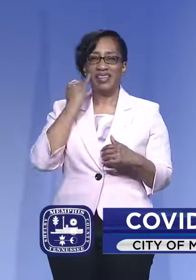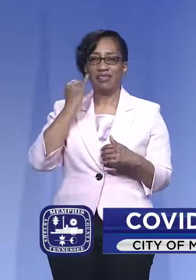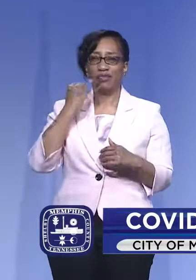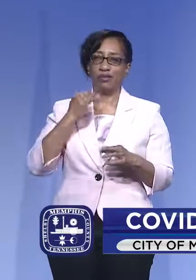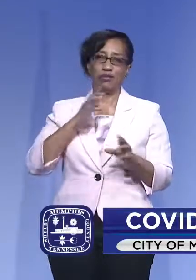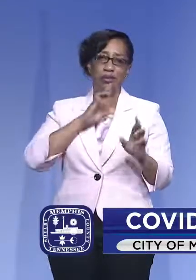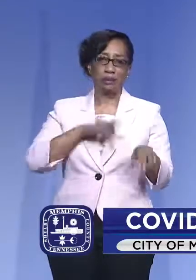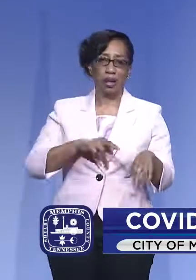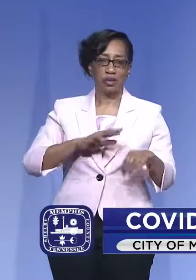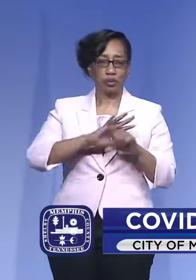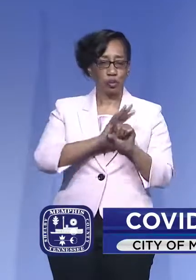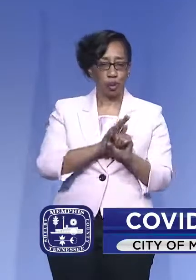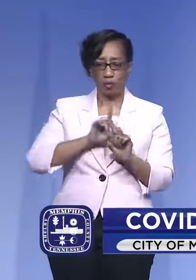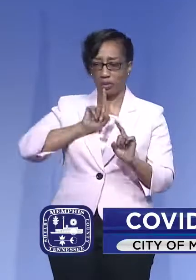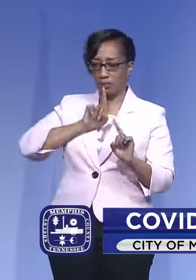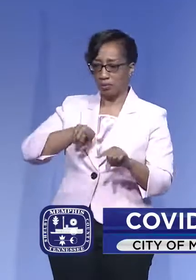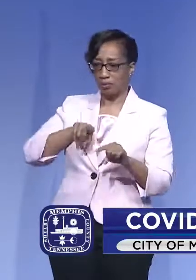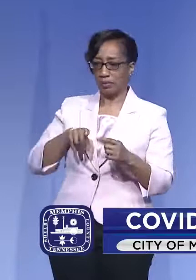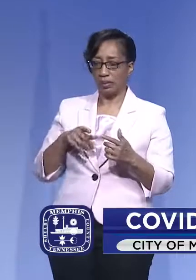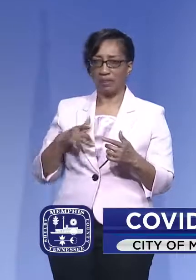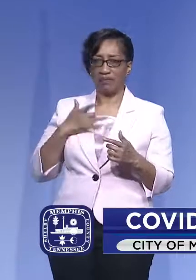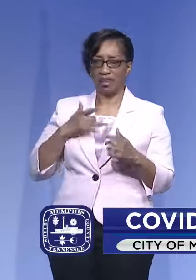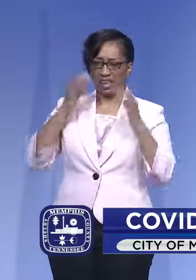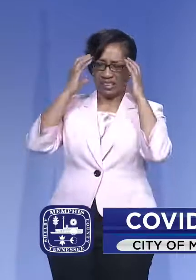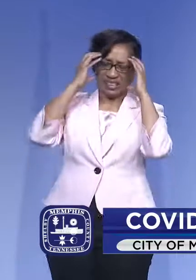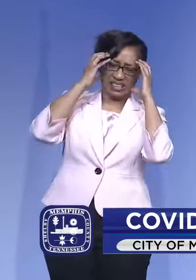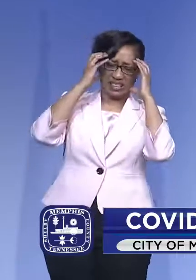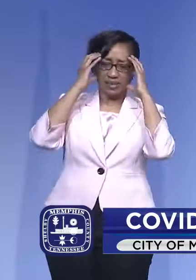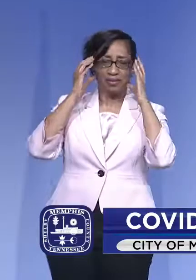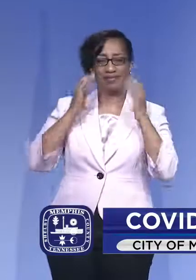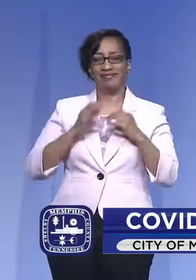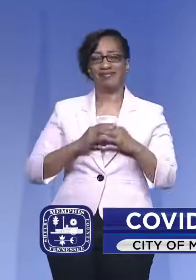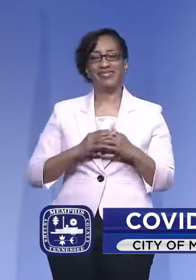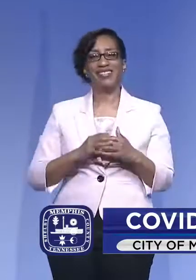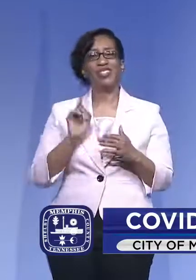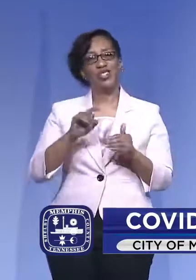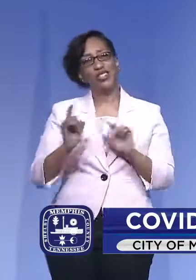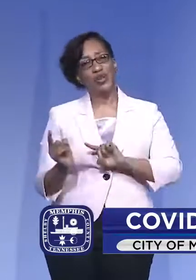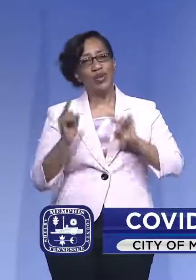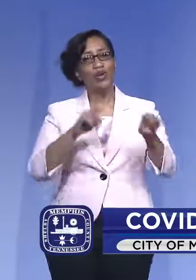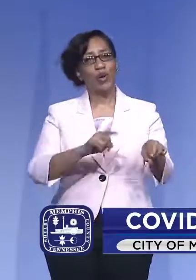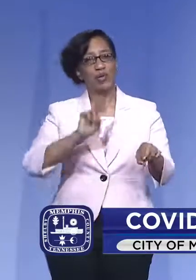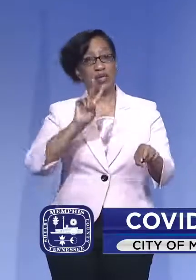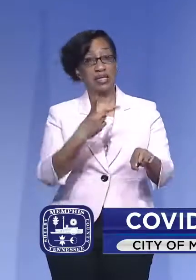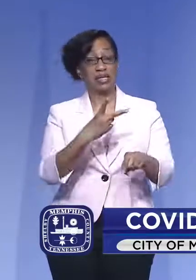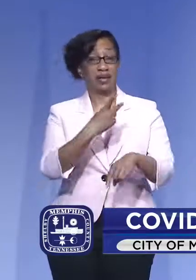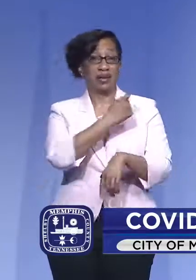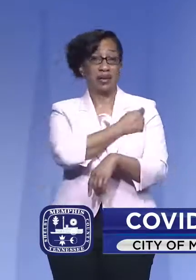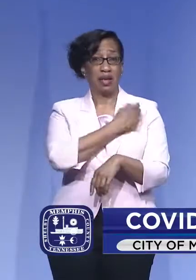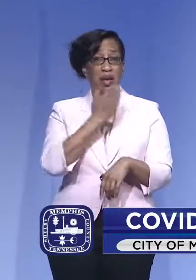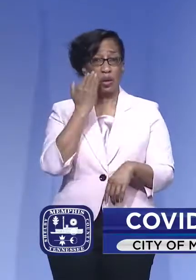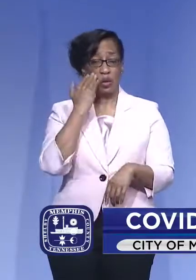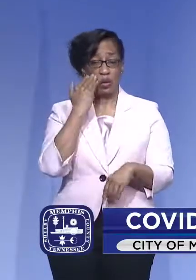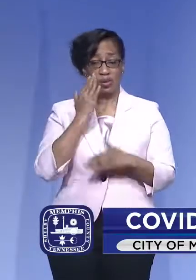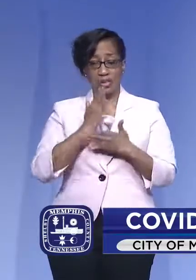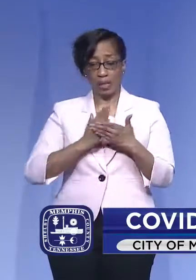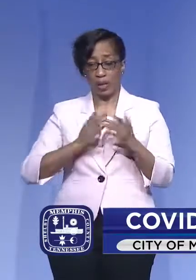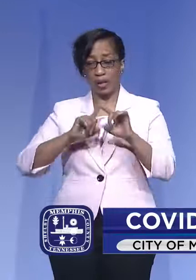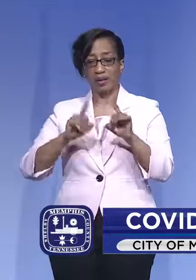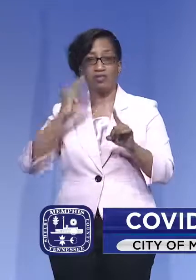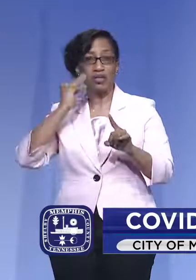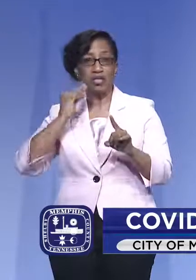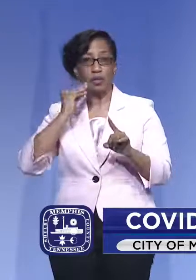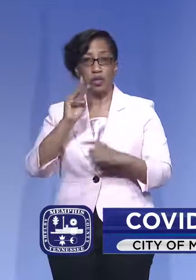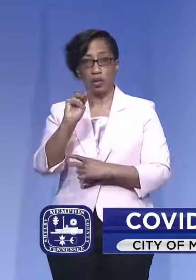like that. And so I would encourage people to go there. I do know people had different experience with Moderna potentially is a slightly